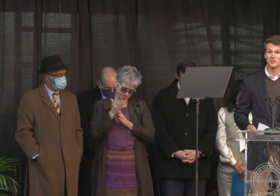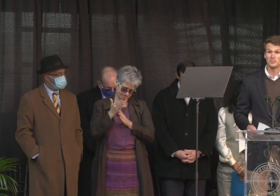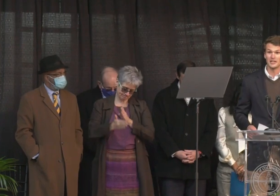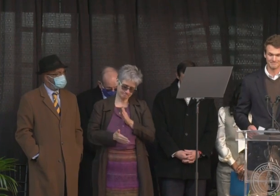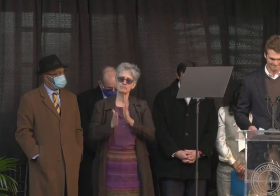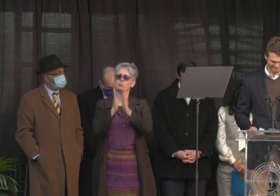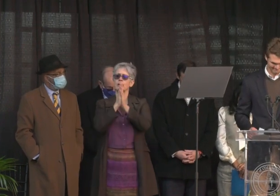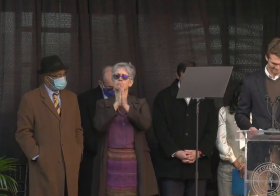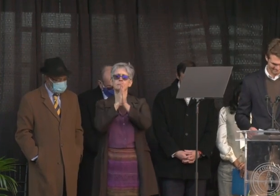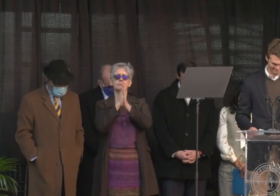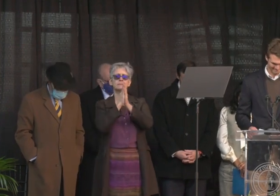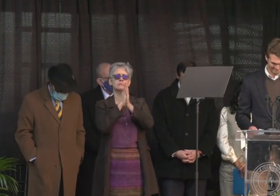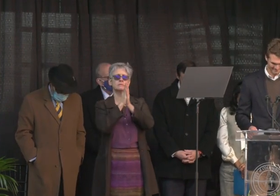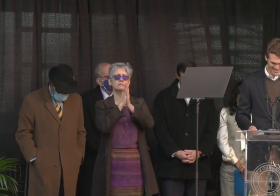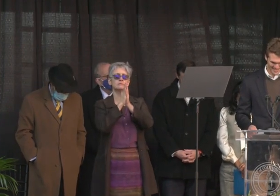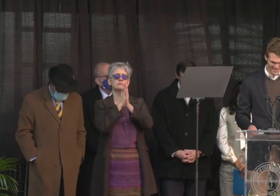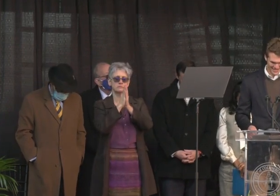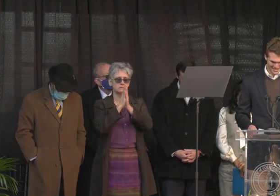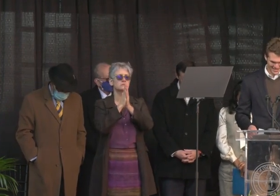Will you pray with me?